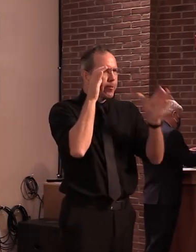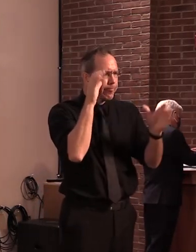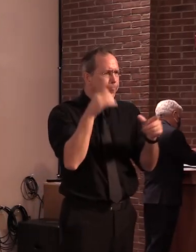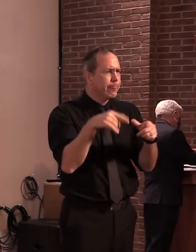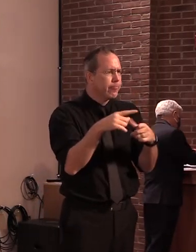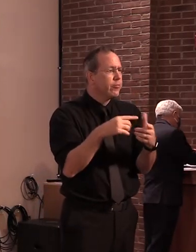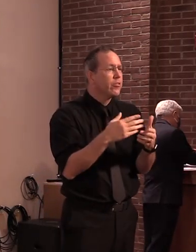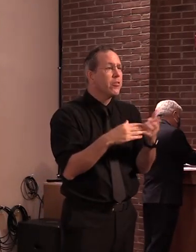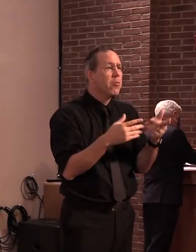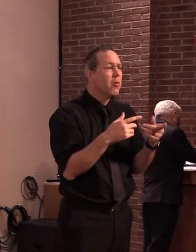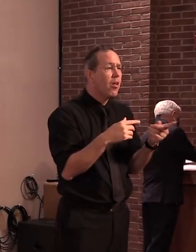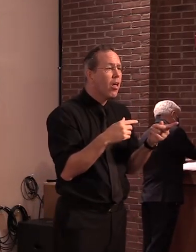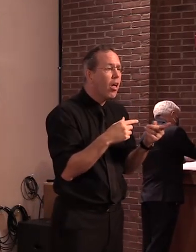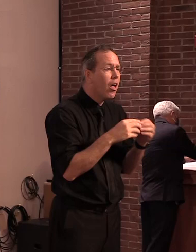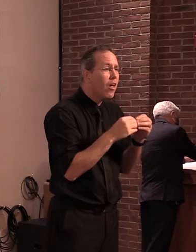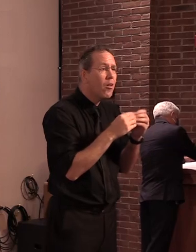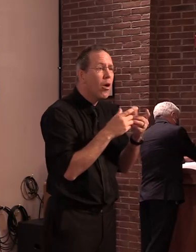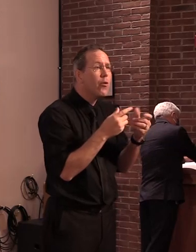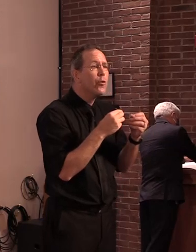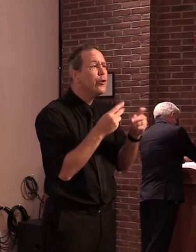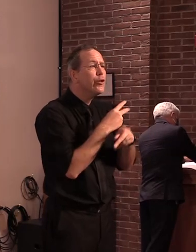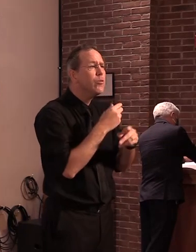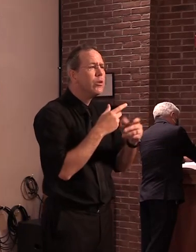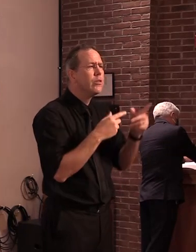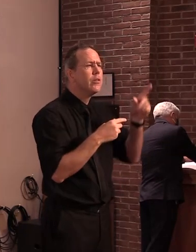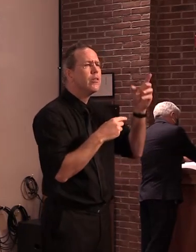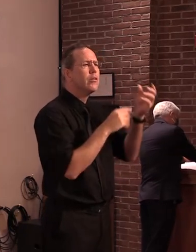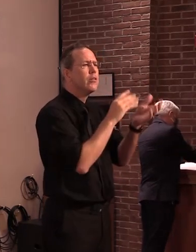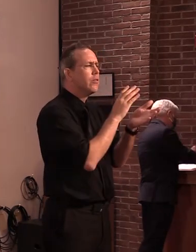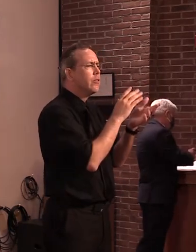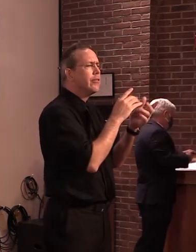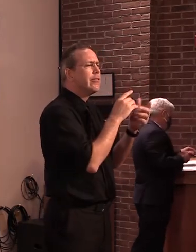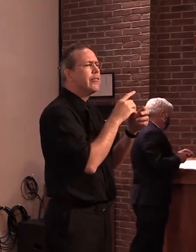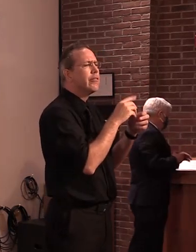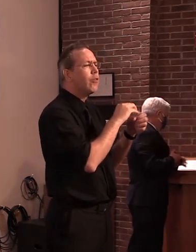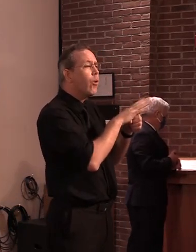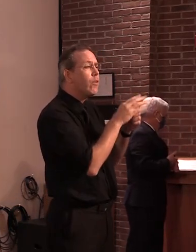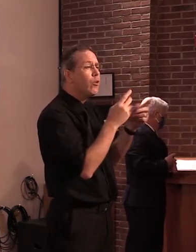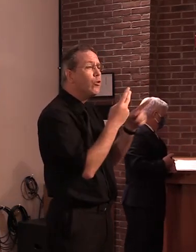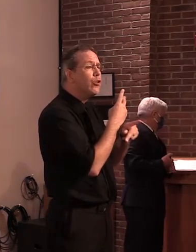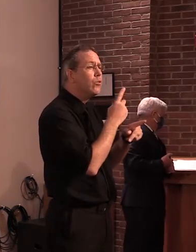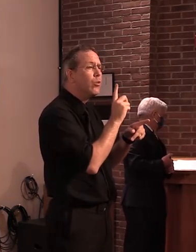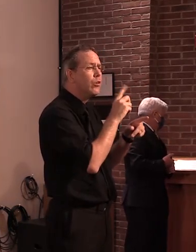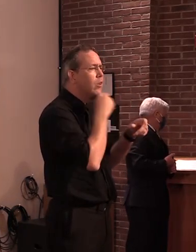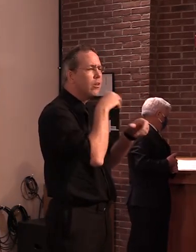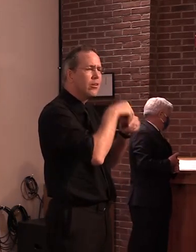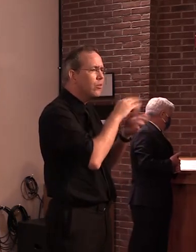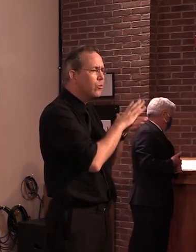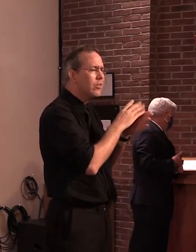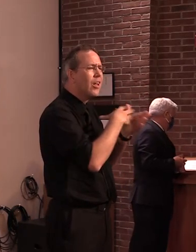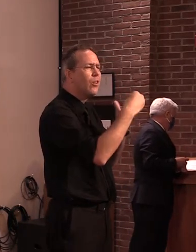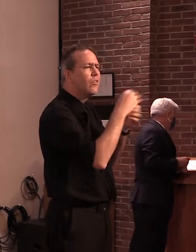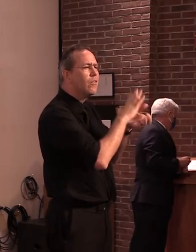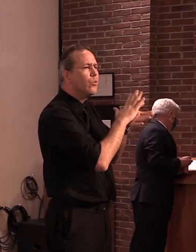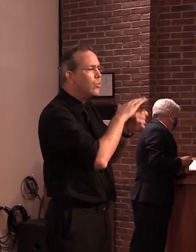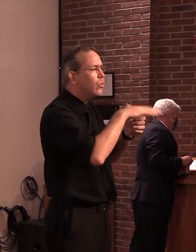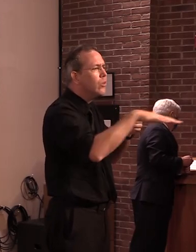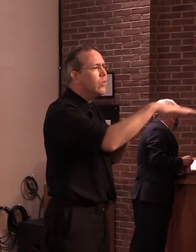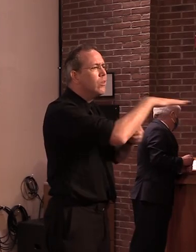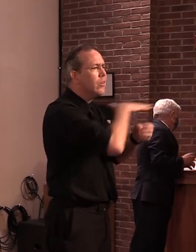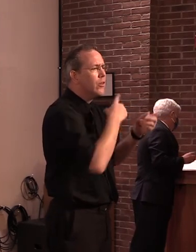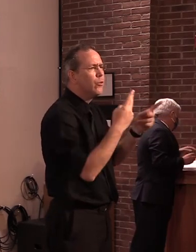school than the benefit that they would reap by getting back into the school environment. So we're very comfortable with this literature,